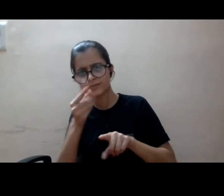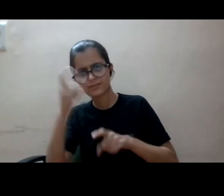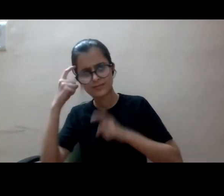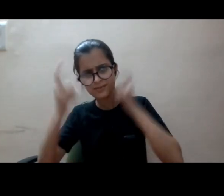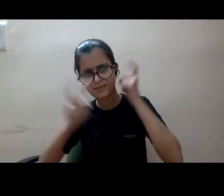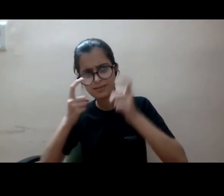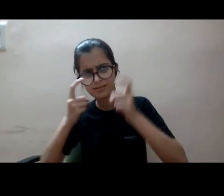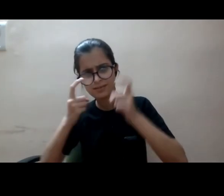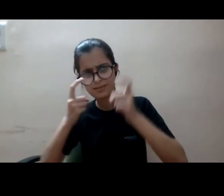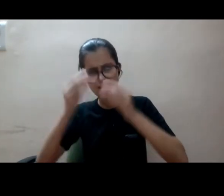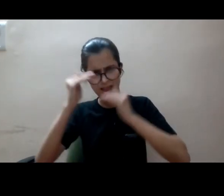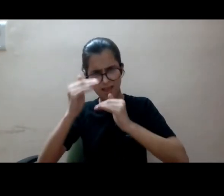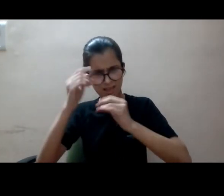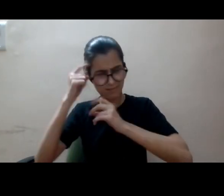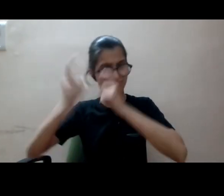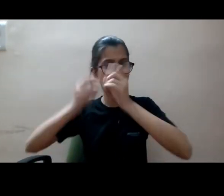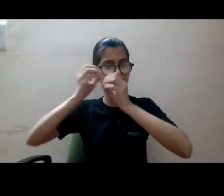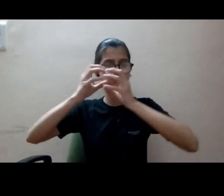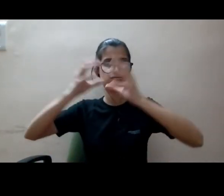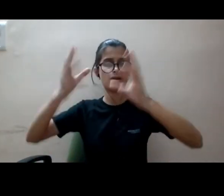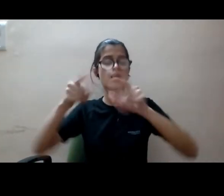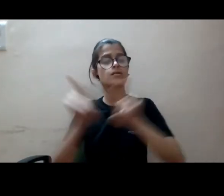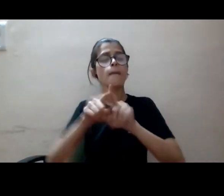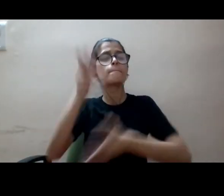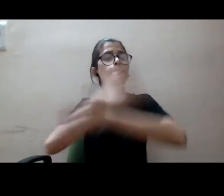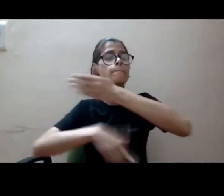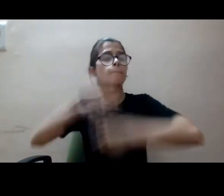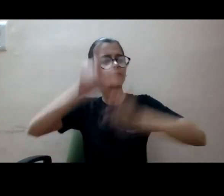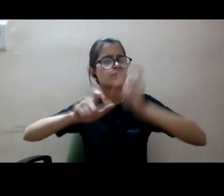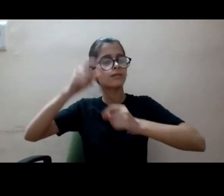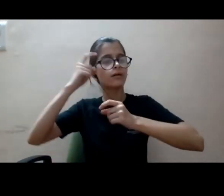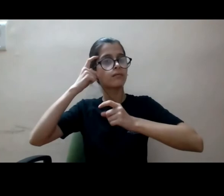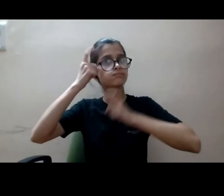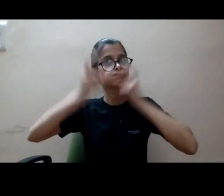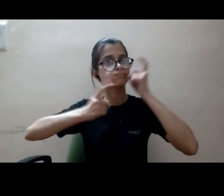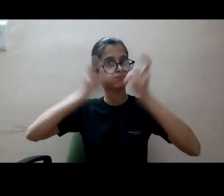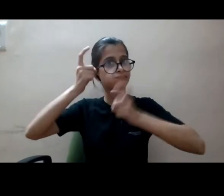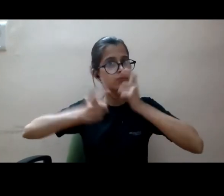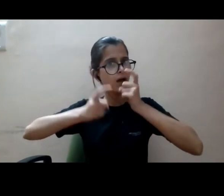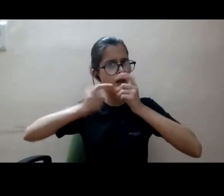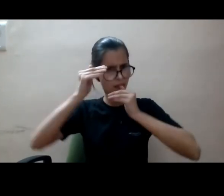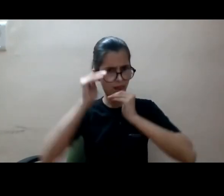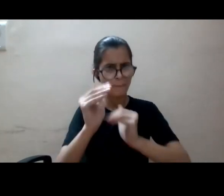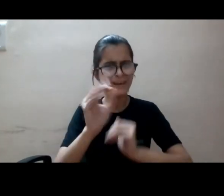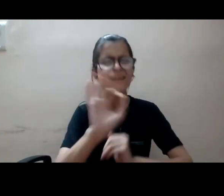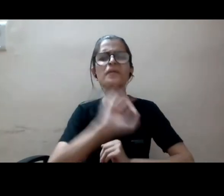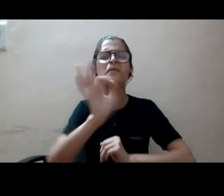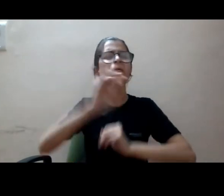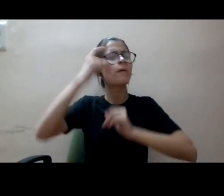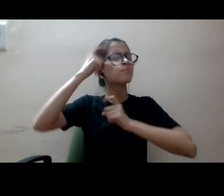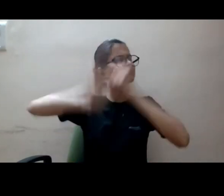box? Disabled people think outside the box all the time,